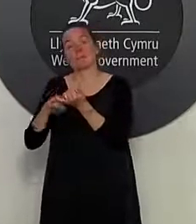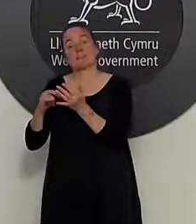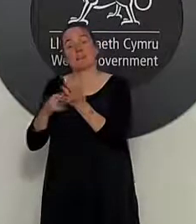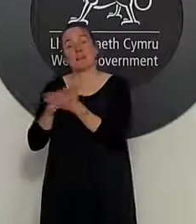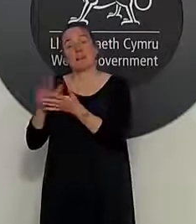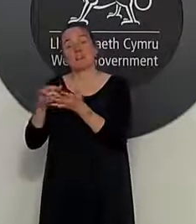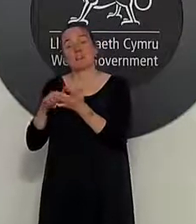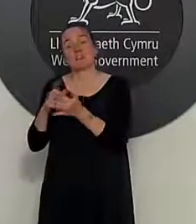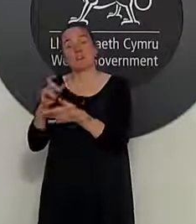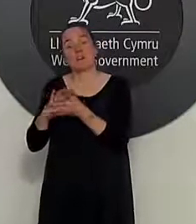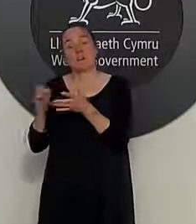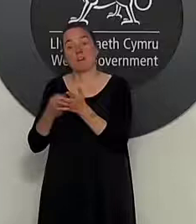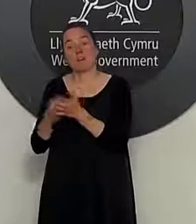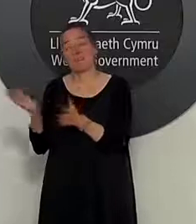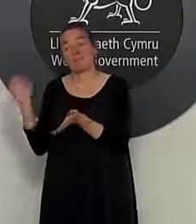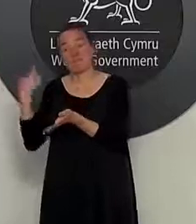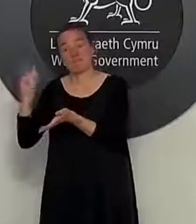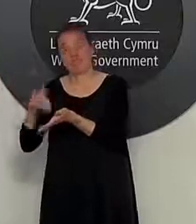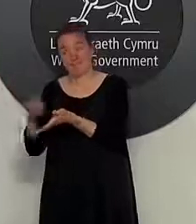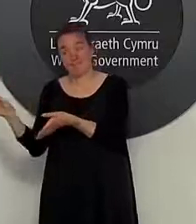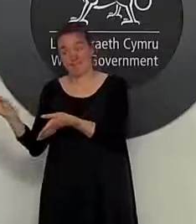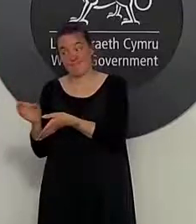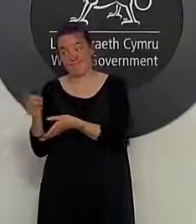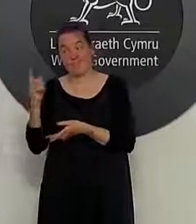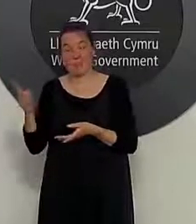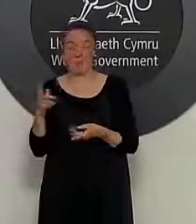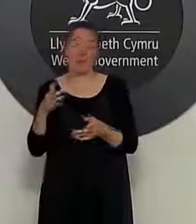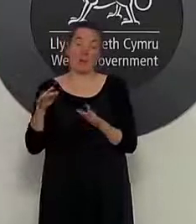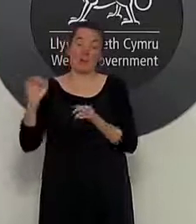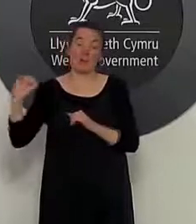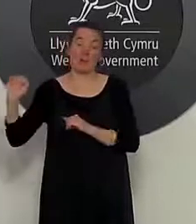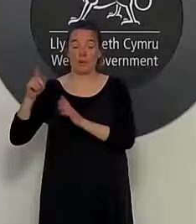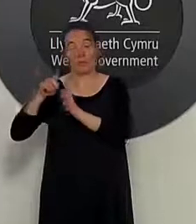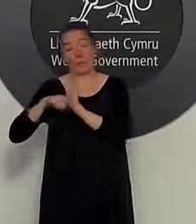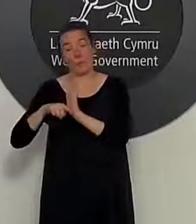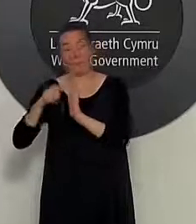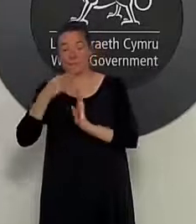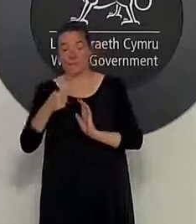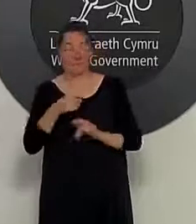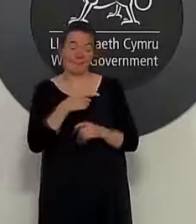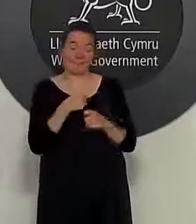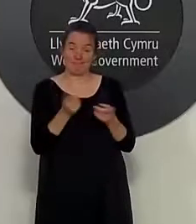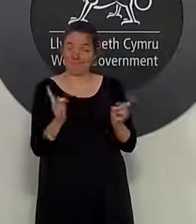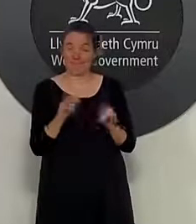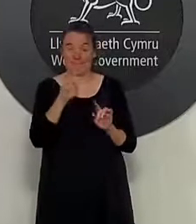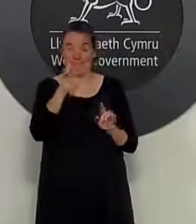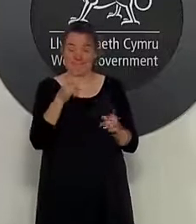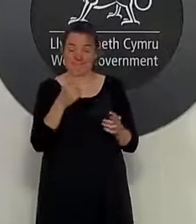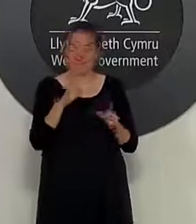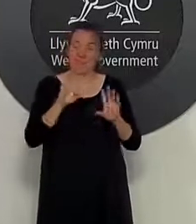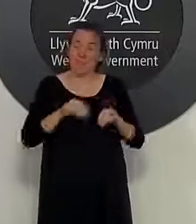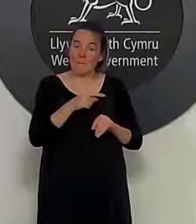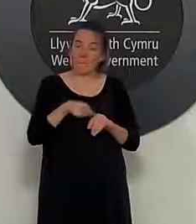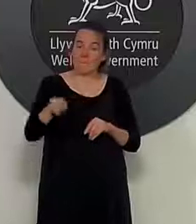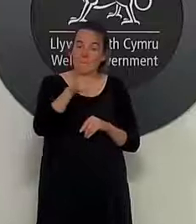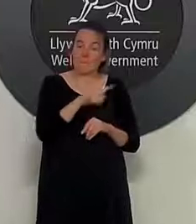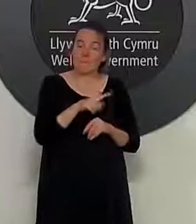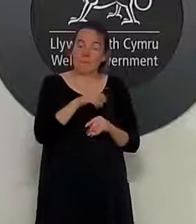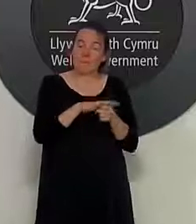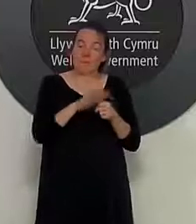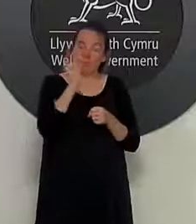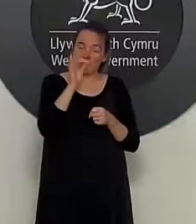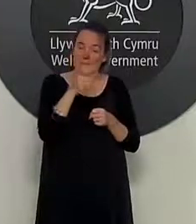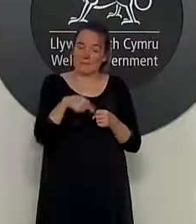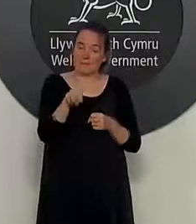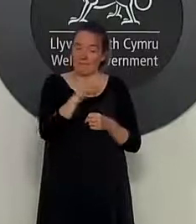it much more difficult for local authorities to do that, and that system withered because, as Adam said, of an ideological belief that the